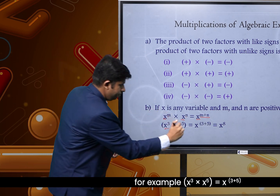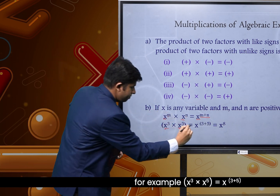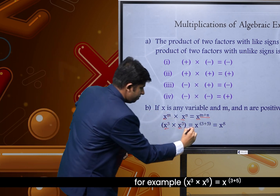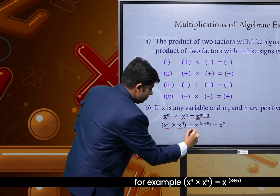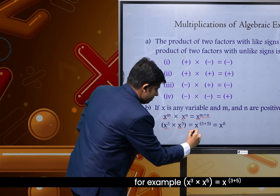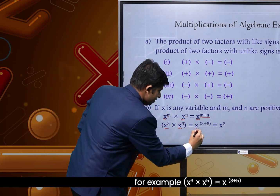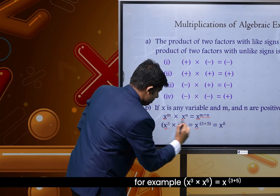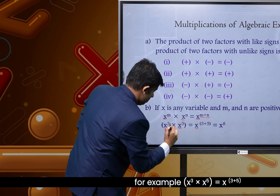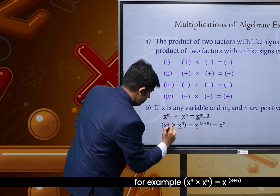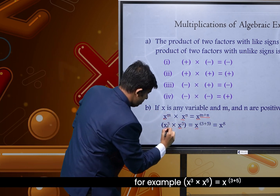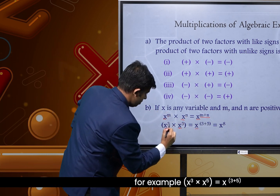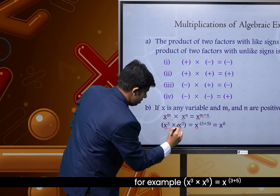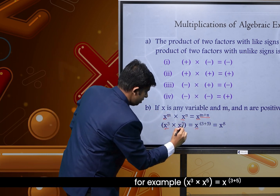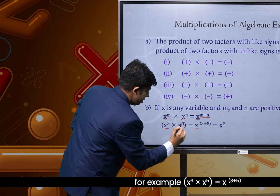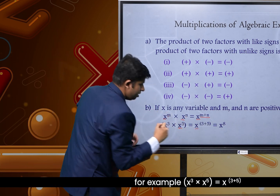x to the power of 3 plus 5,